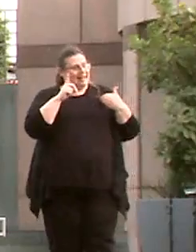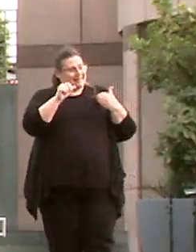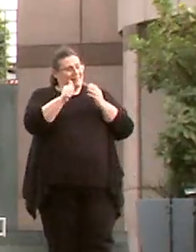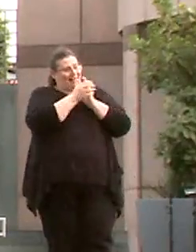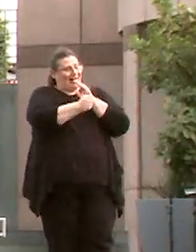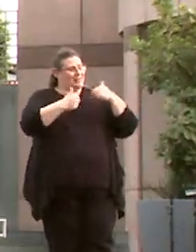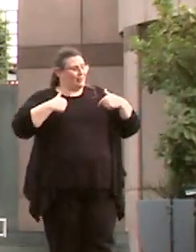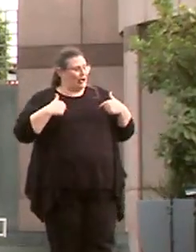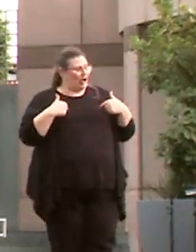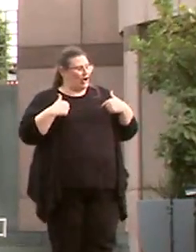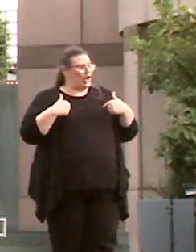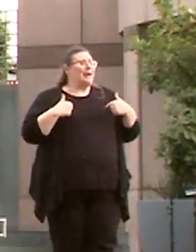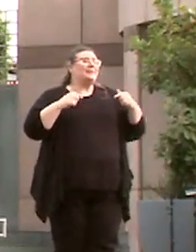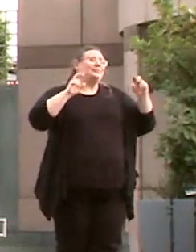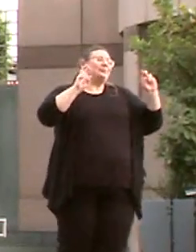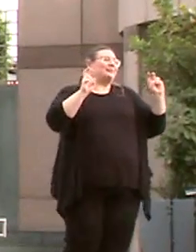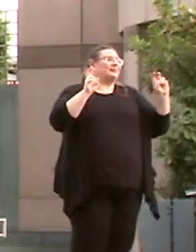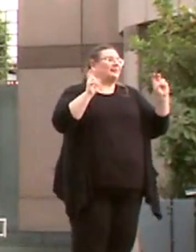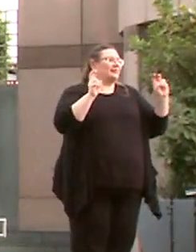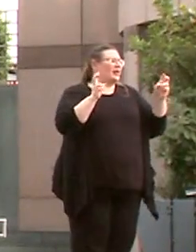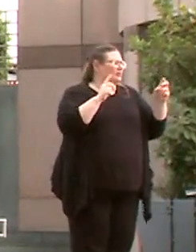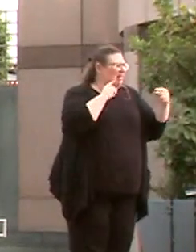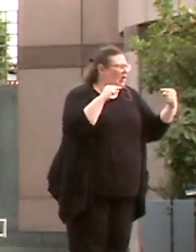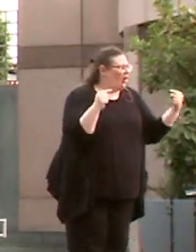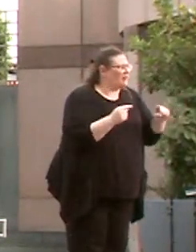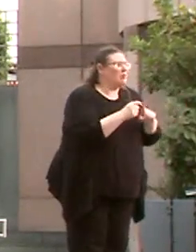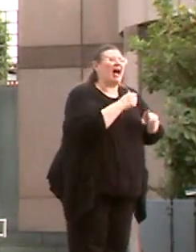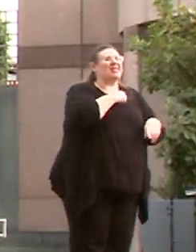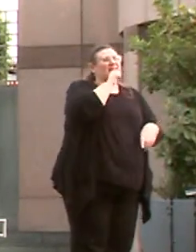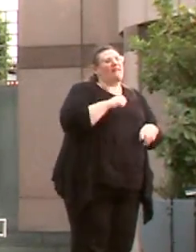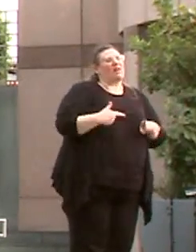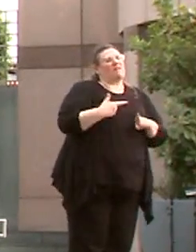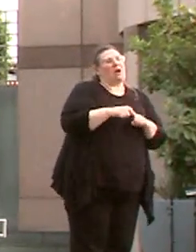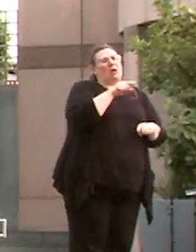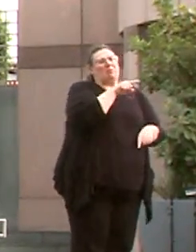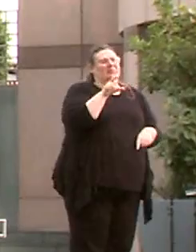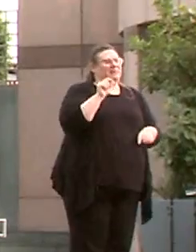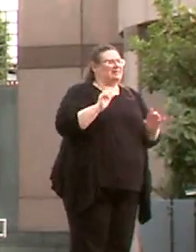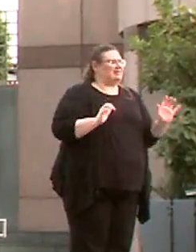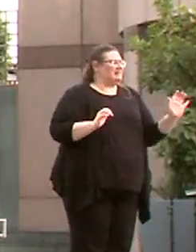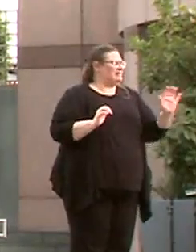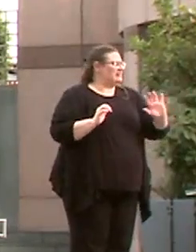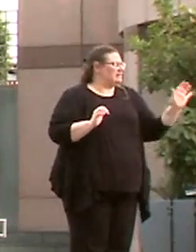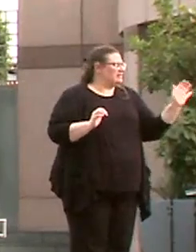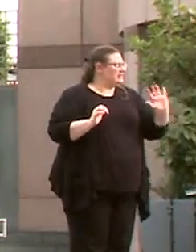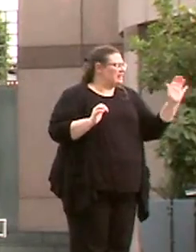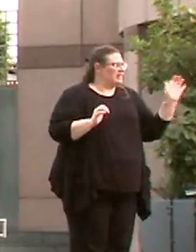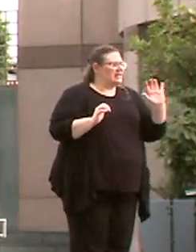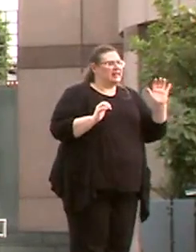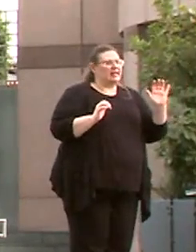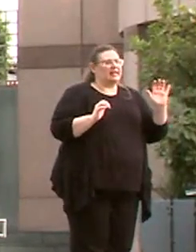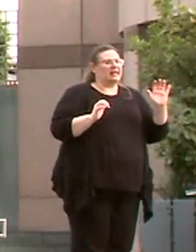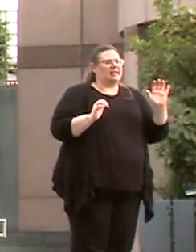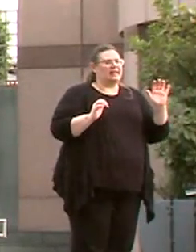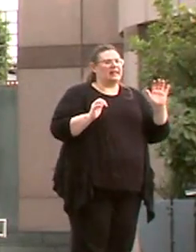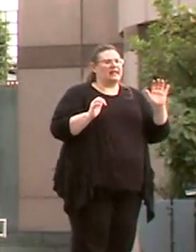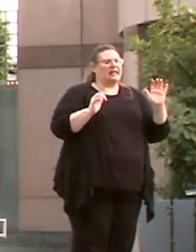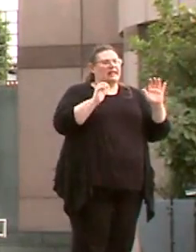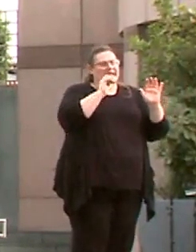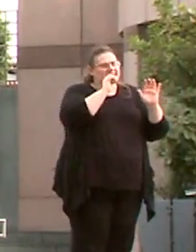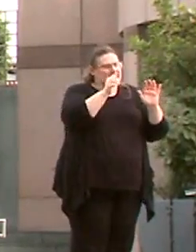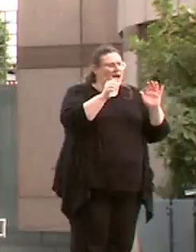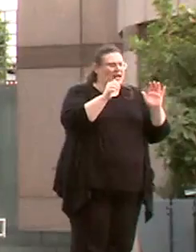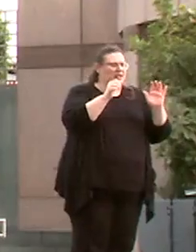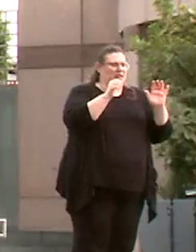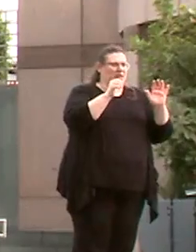so to speak, and I said, a very harmful word. So it's true. Like, we have to. This is not to place the blame on us at all.